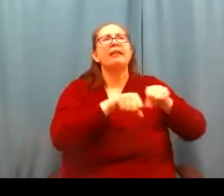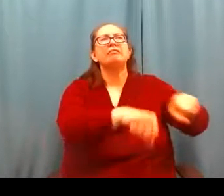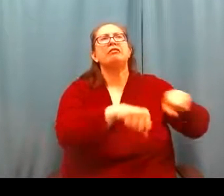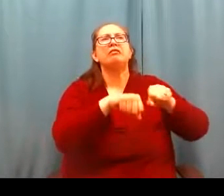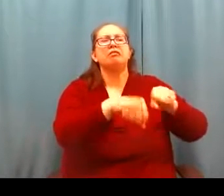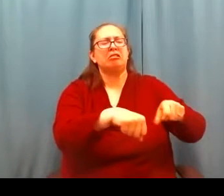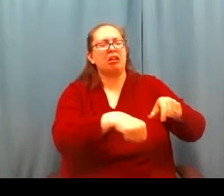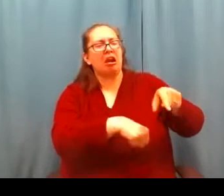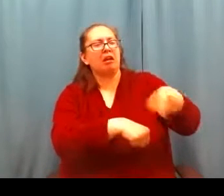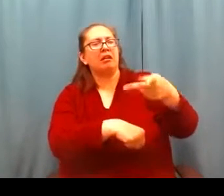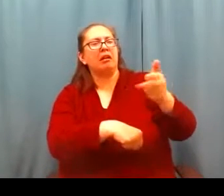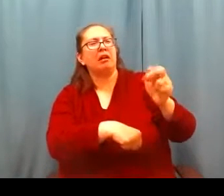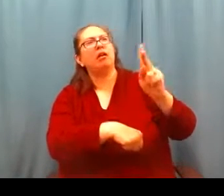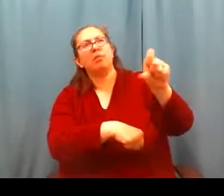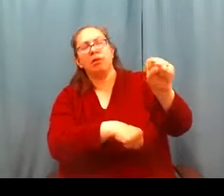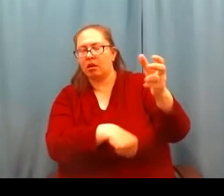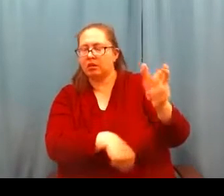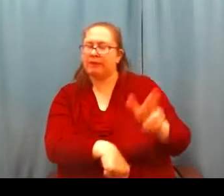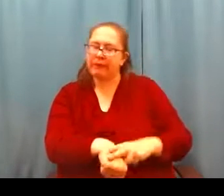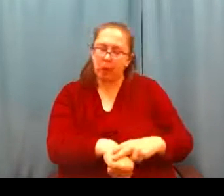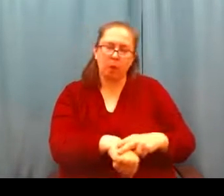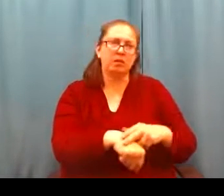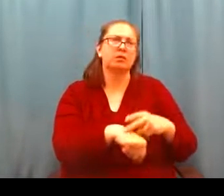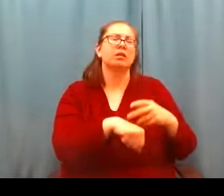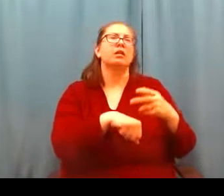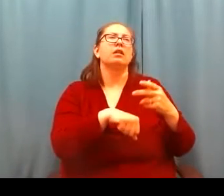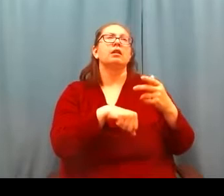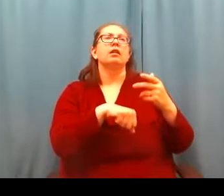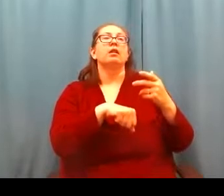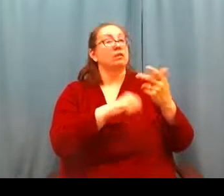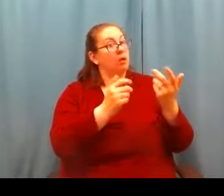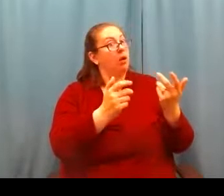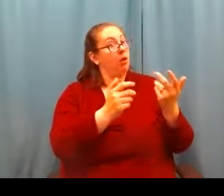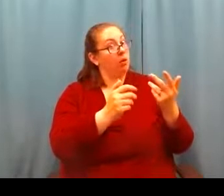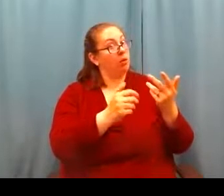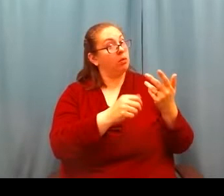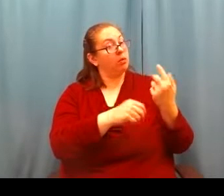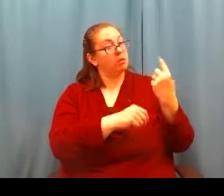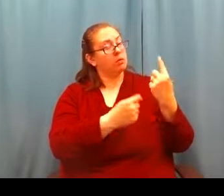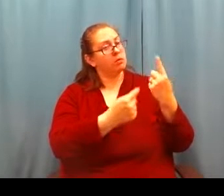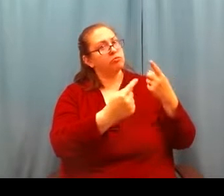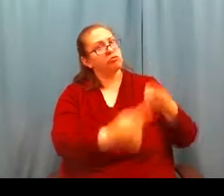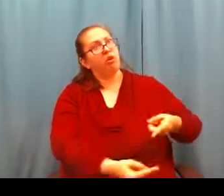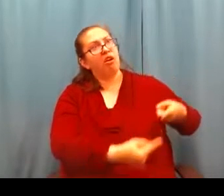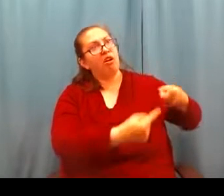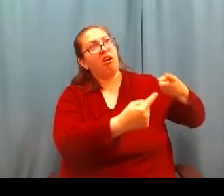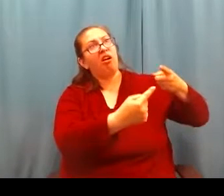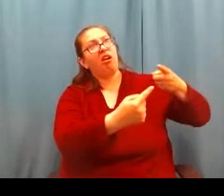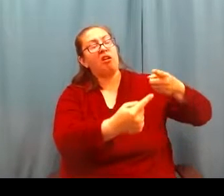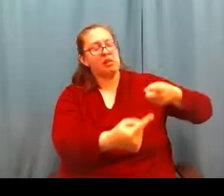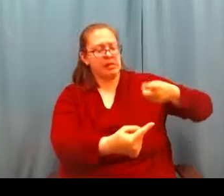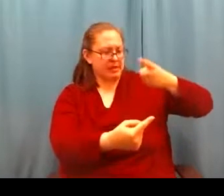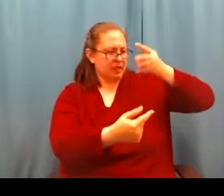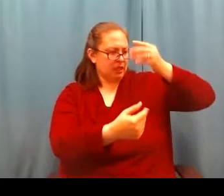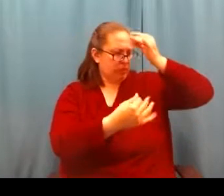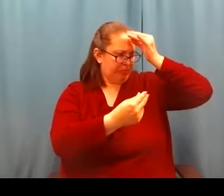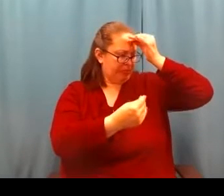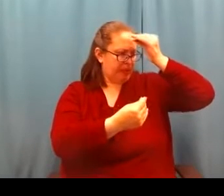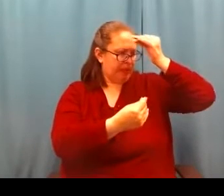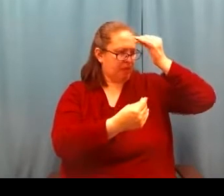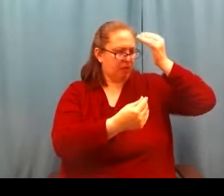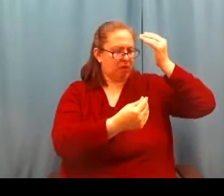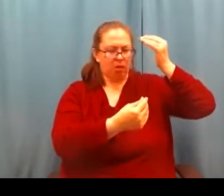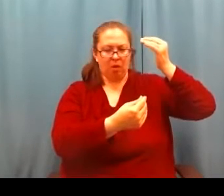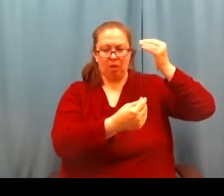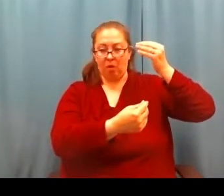parks. So that is a real struggle for us to think of any